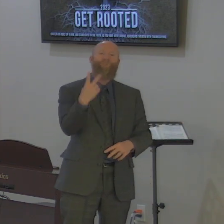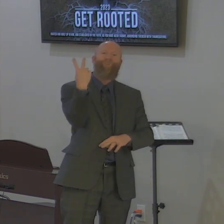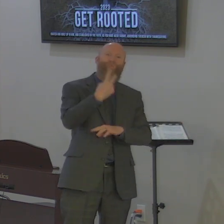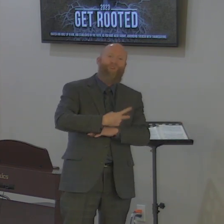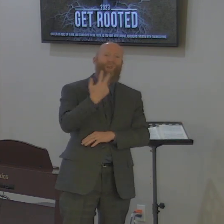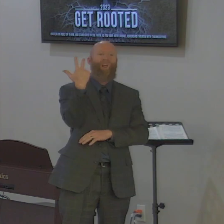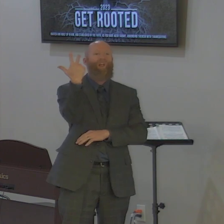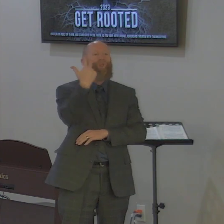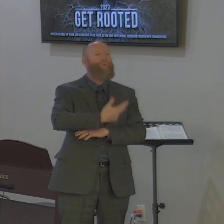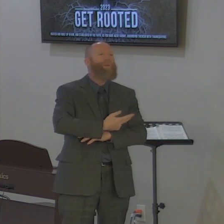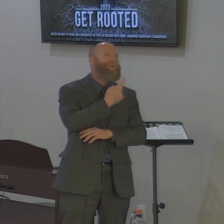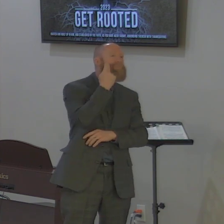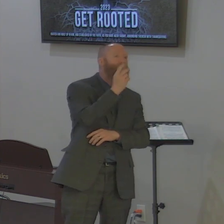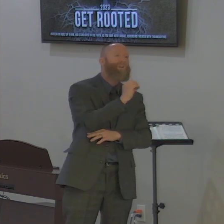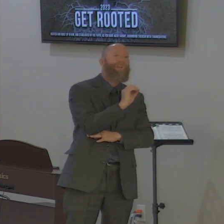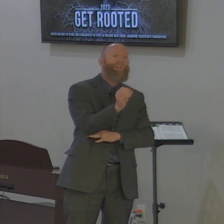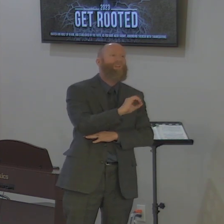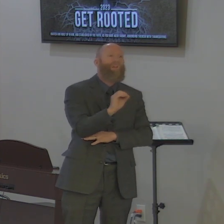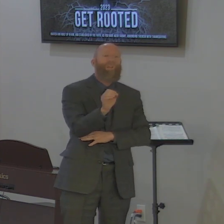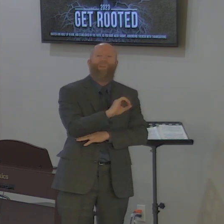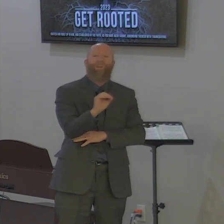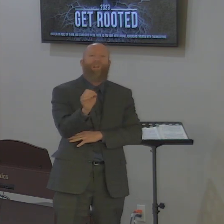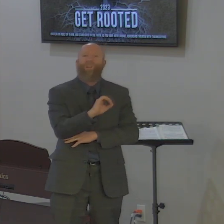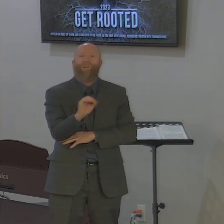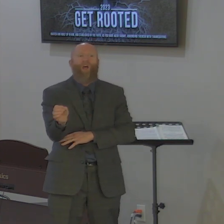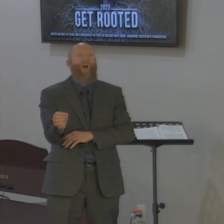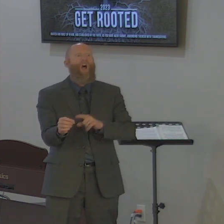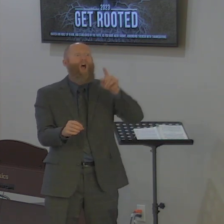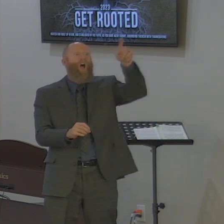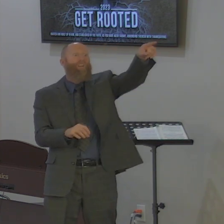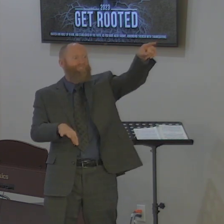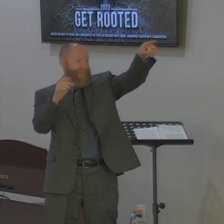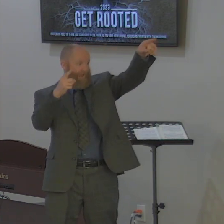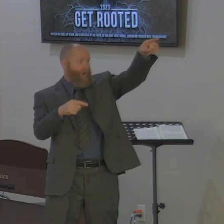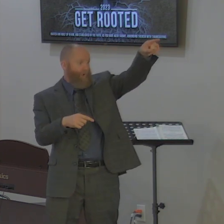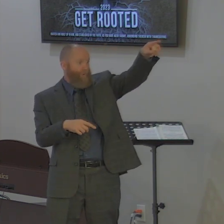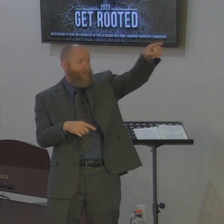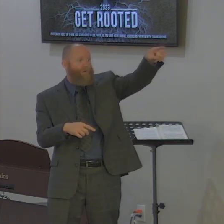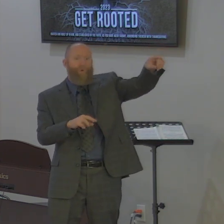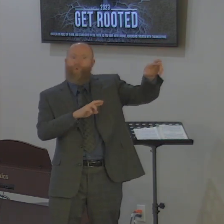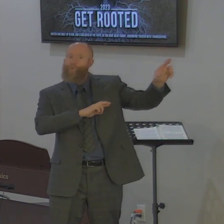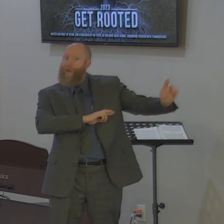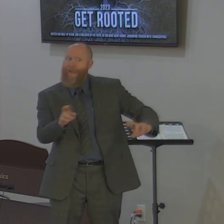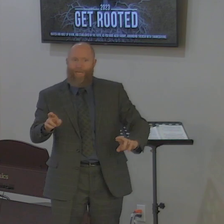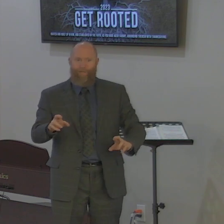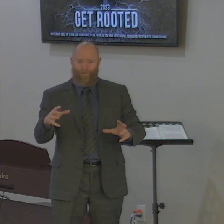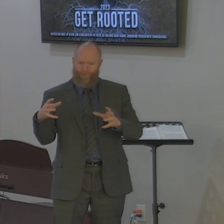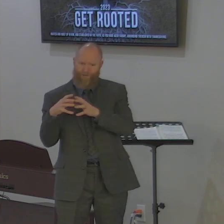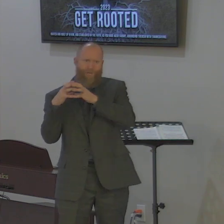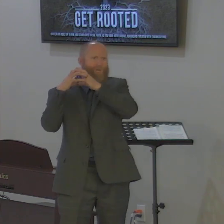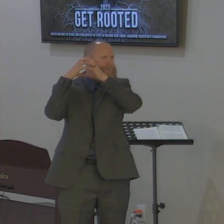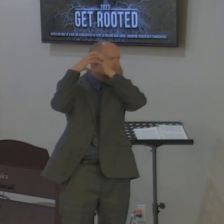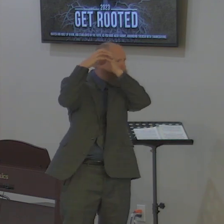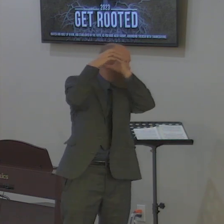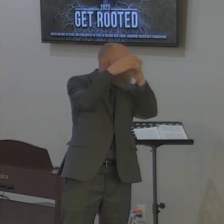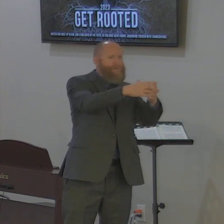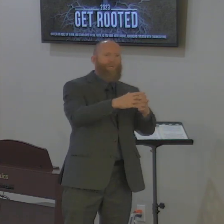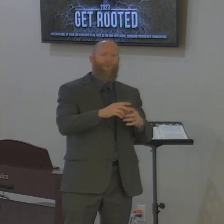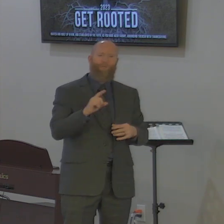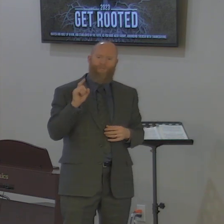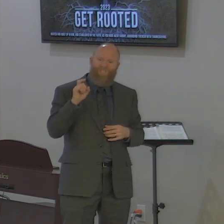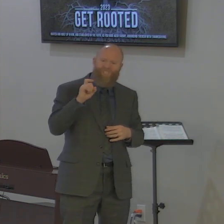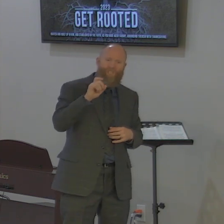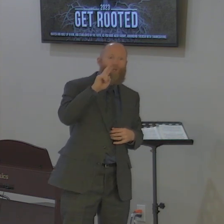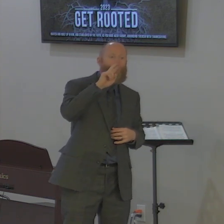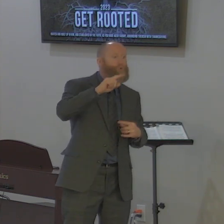saw two moose out there, and we got dropped off all along the river in groups of two, and we hiked for about 2 miles, me